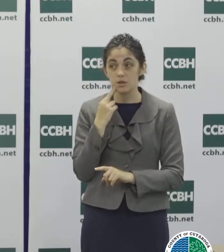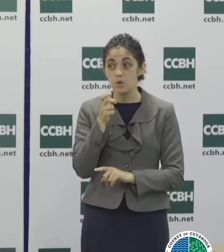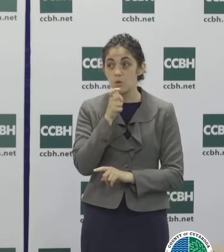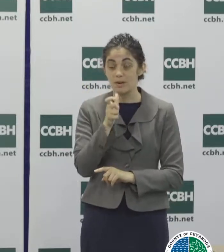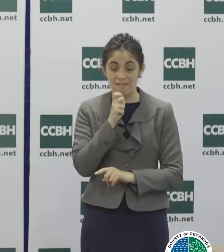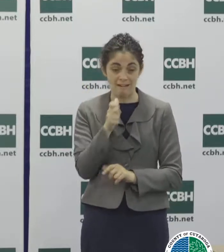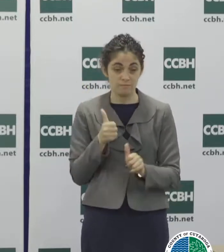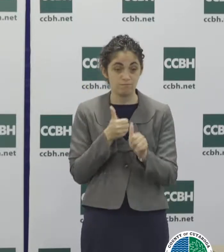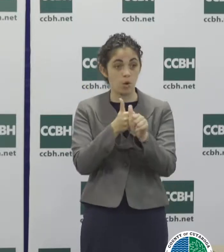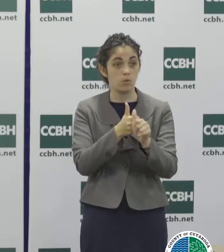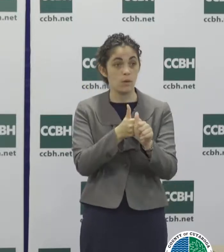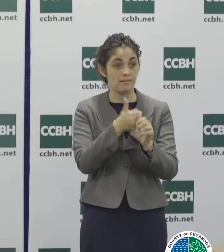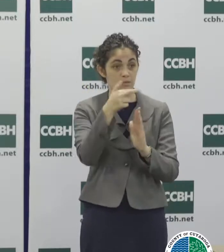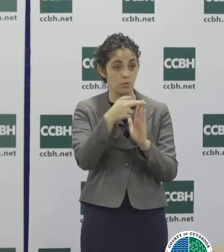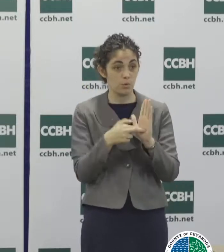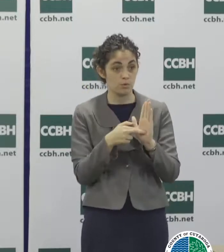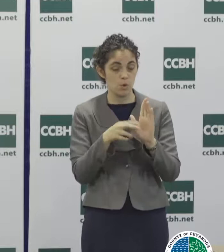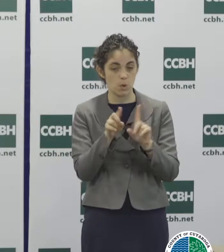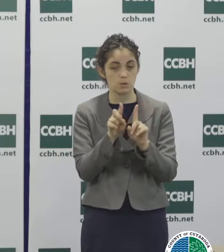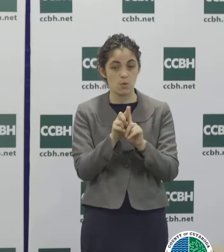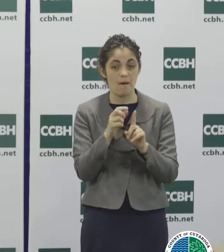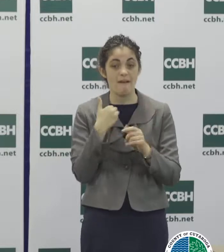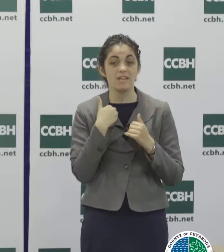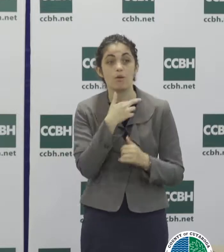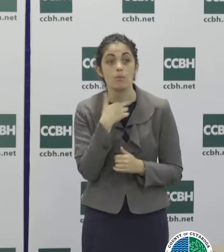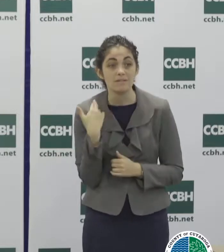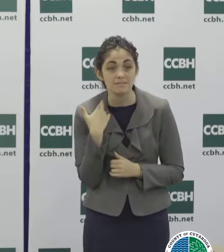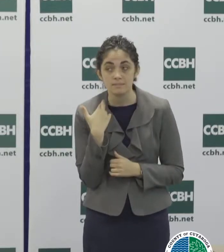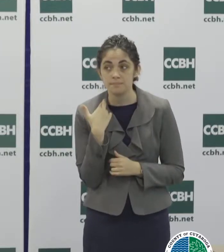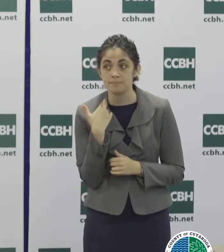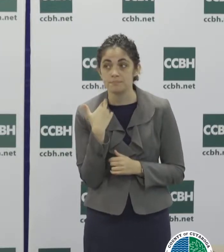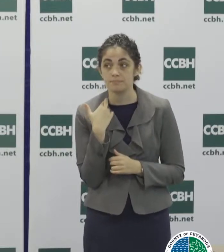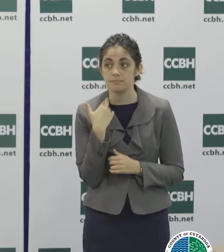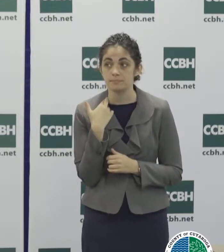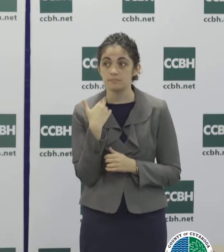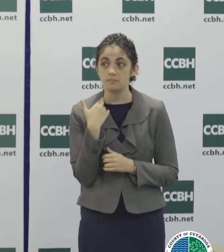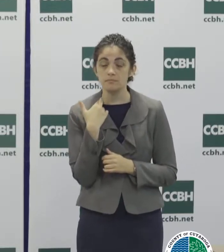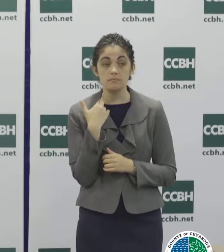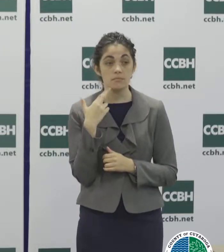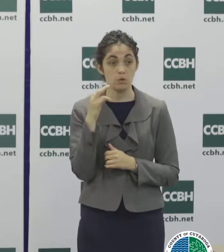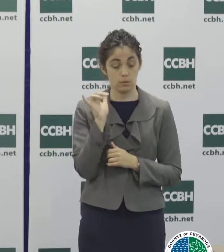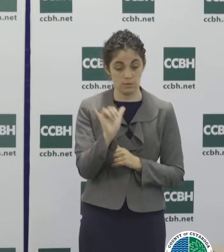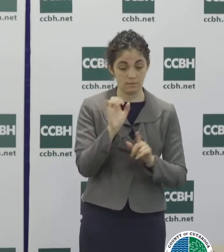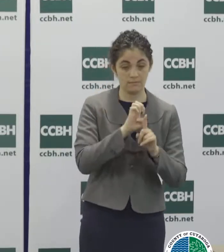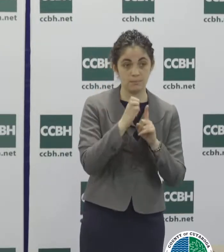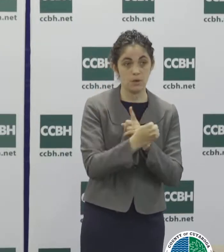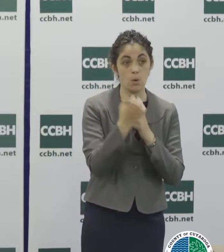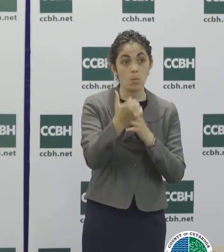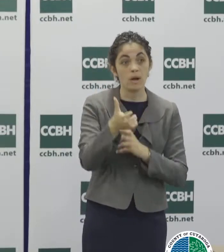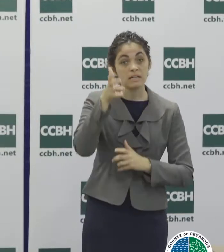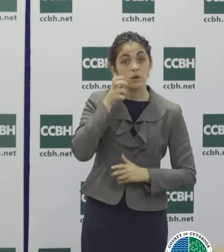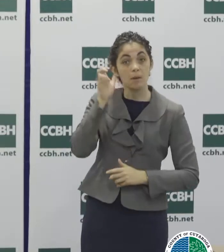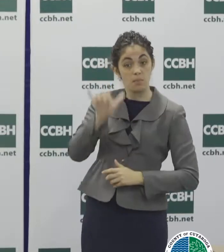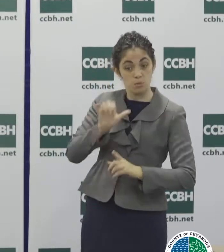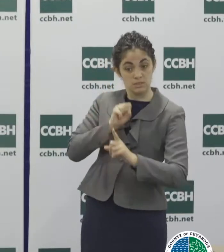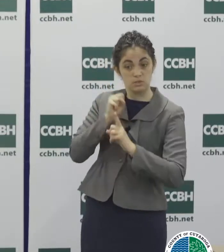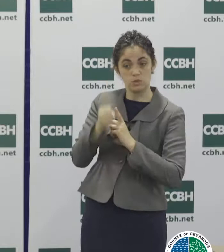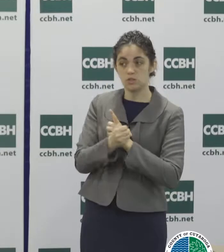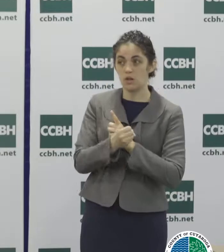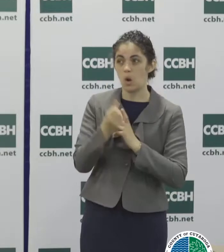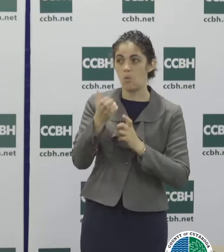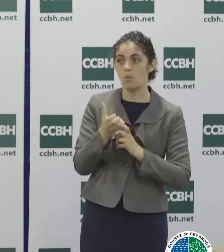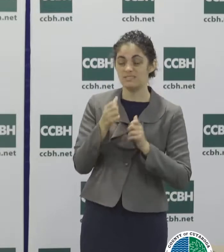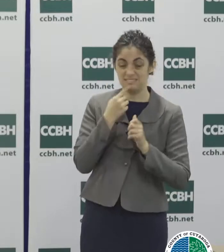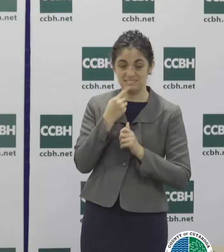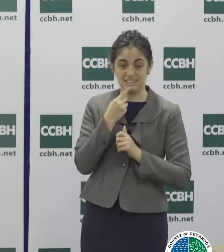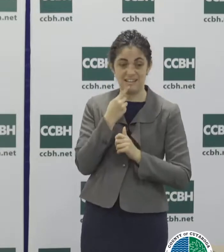that are not following the guidance and creating risk in those environments, they want to hear about those situations. He went as